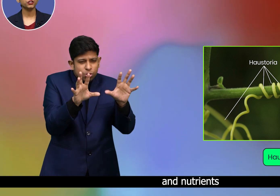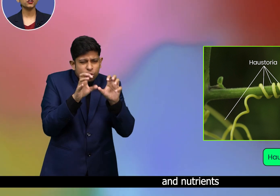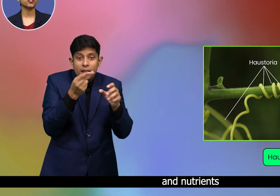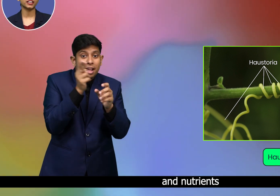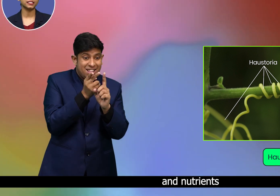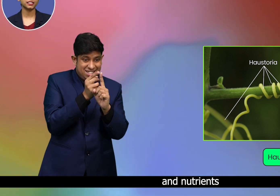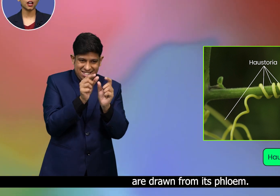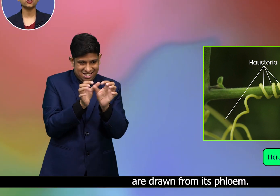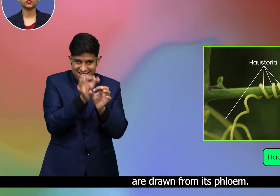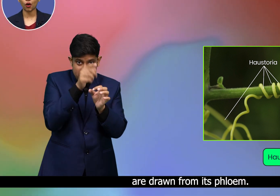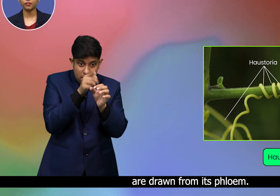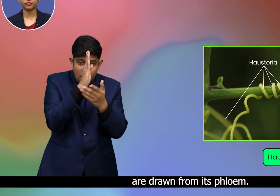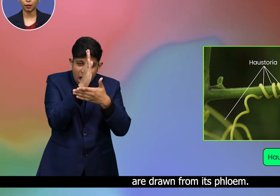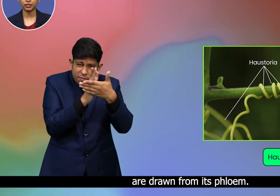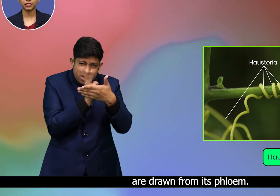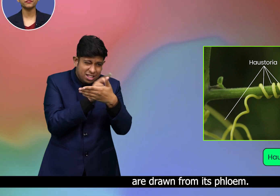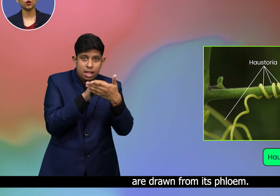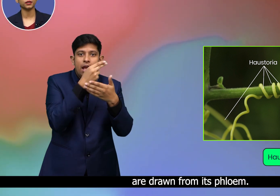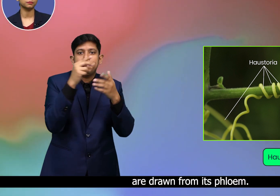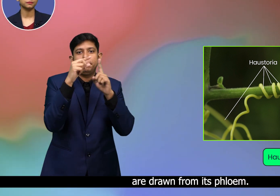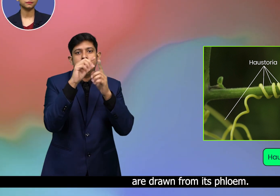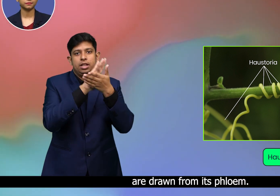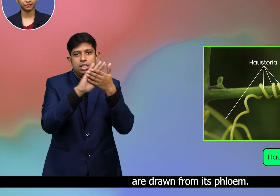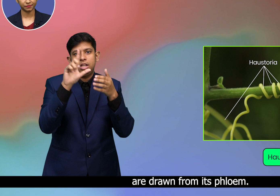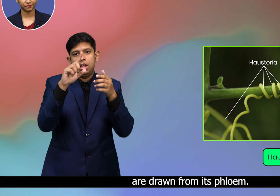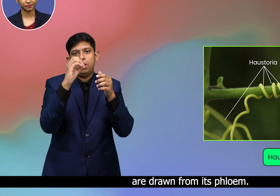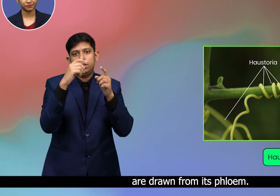and nutrients are drawn from its phloem.